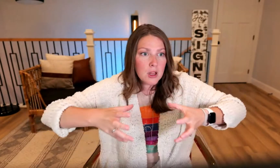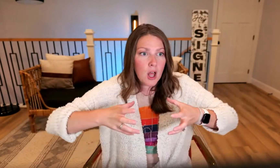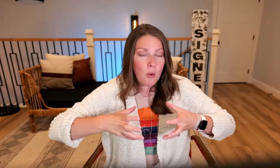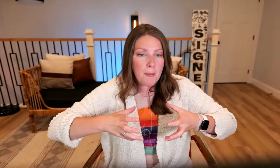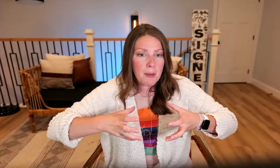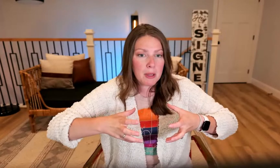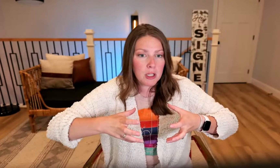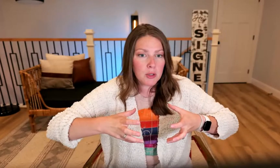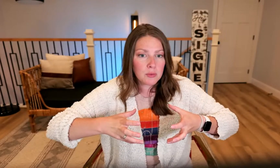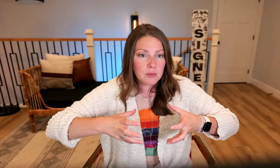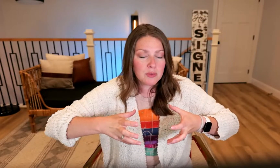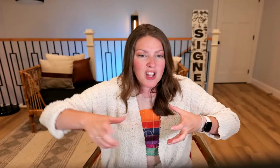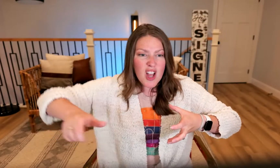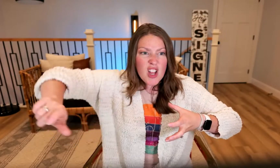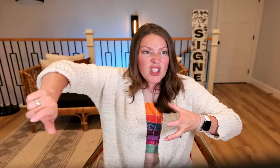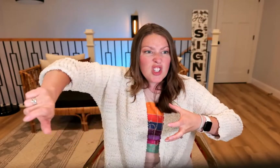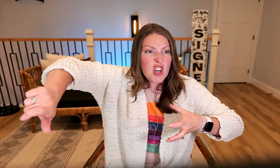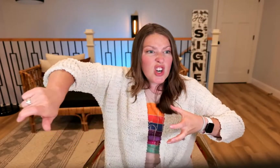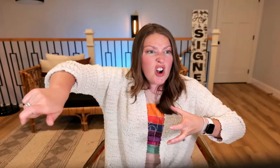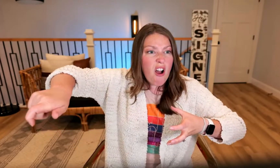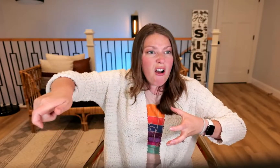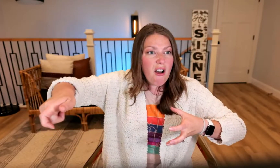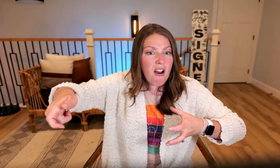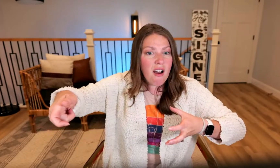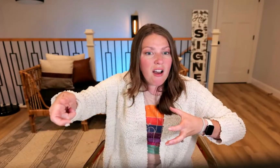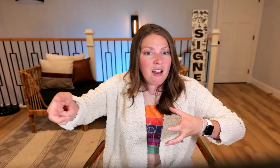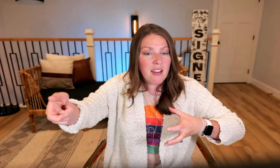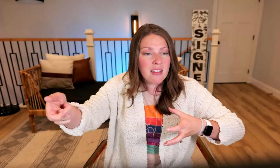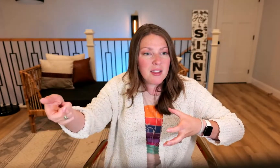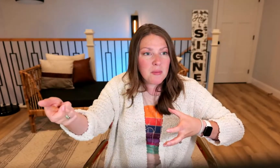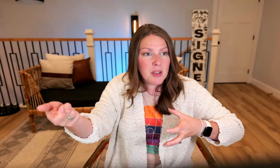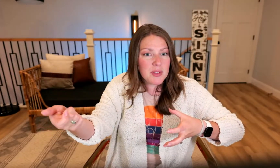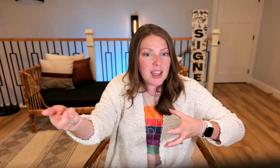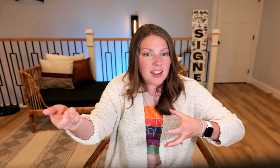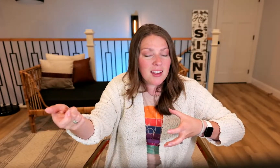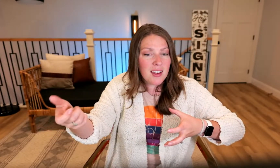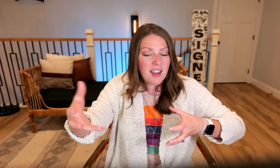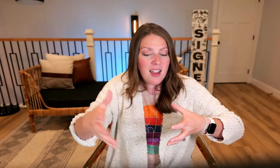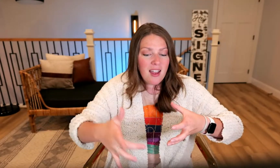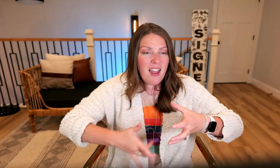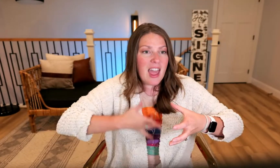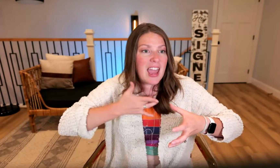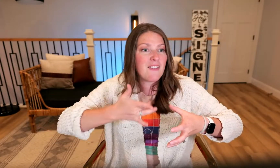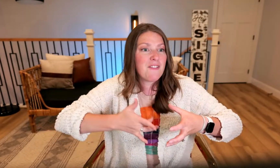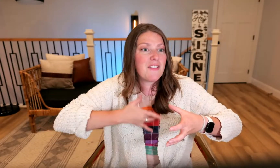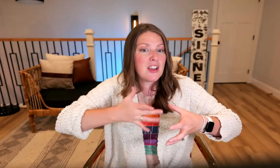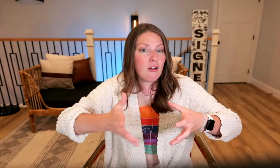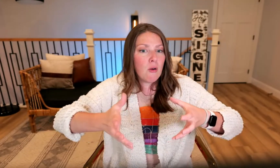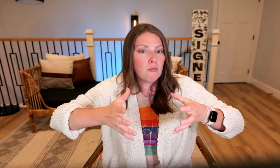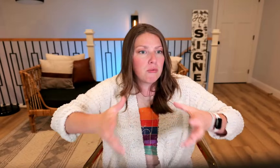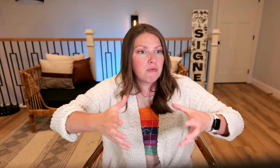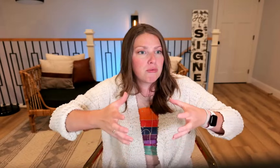Blow up a balloon, turn on the music, and feel.